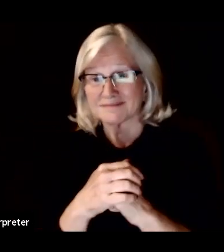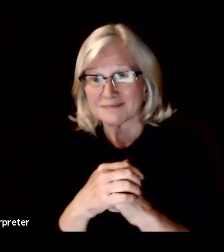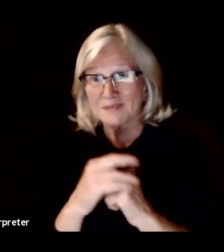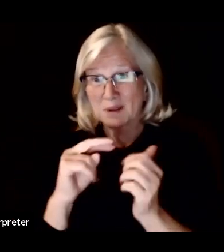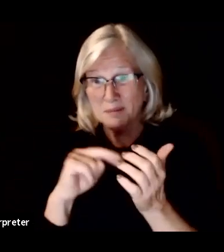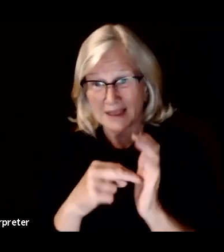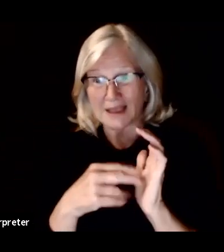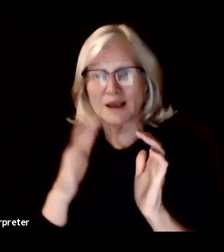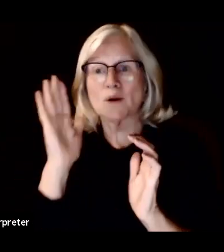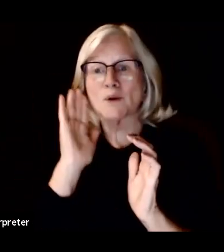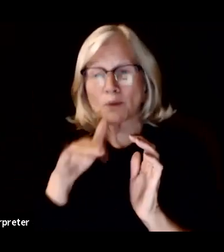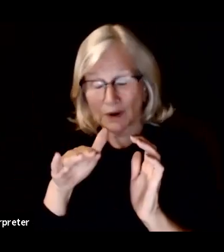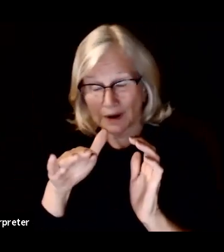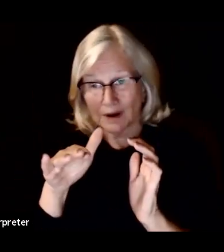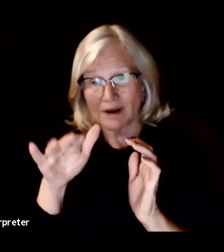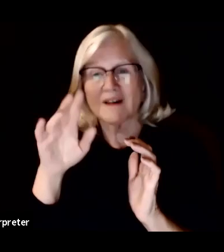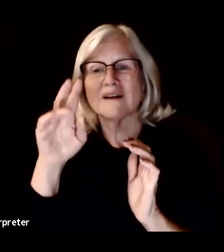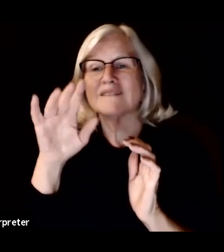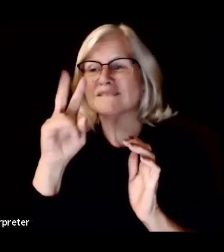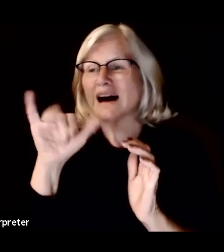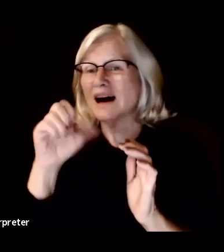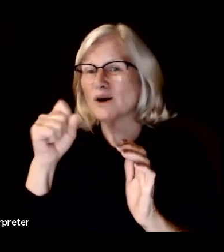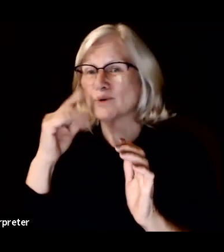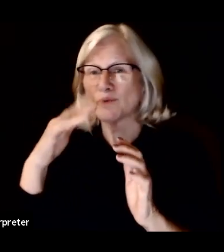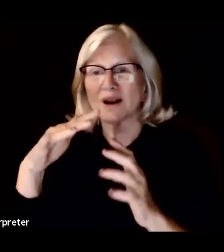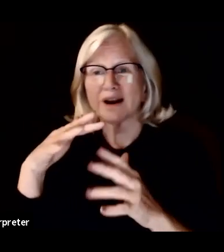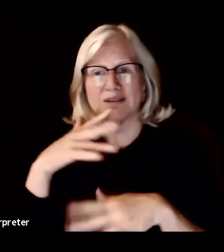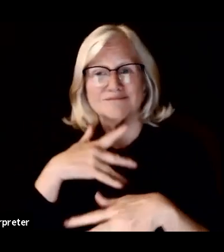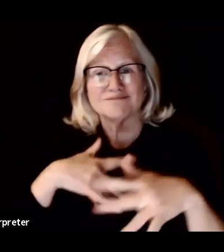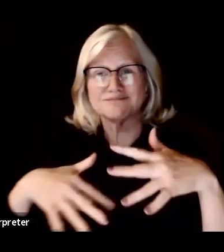community. Certainly, we know that we continue